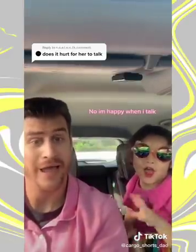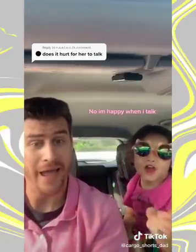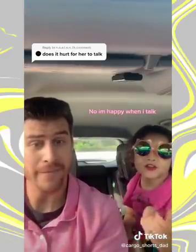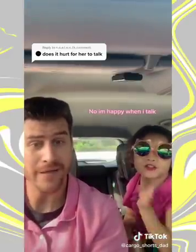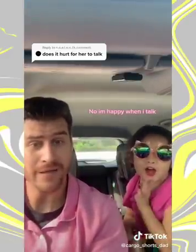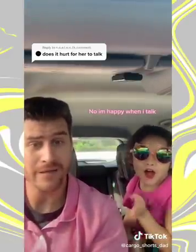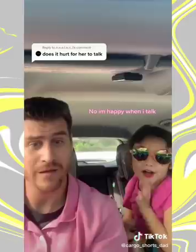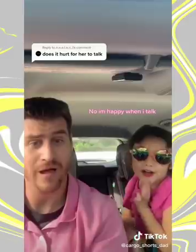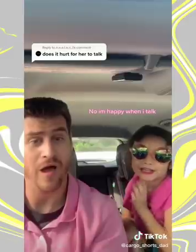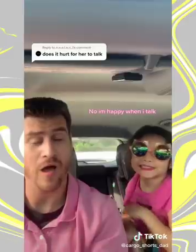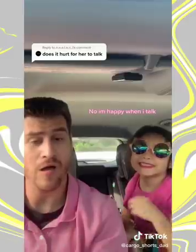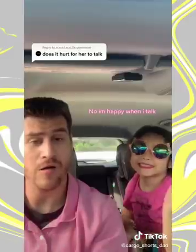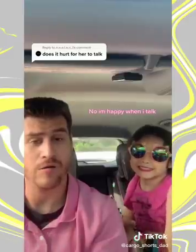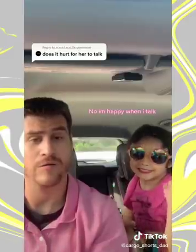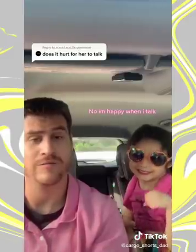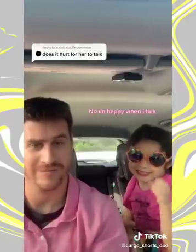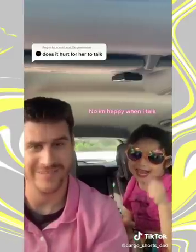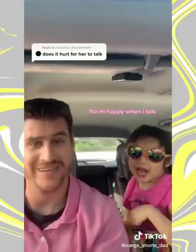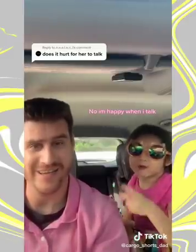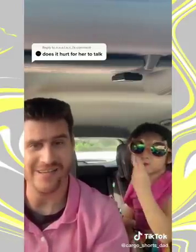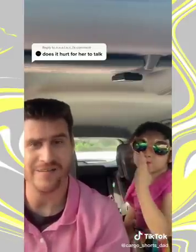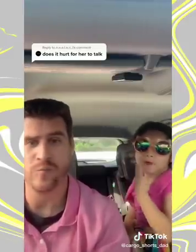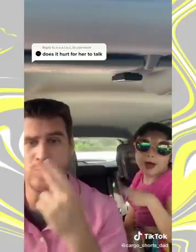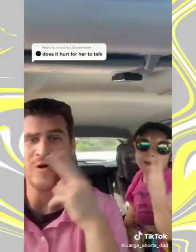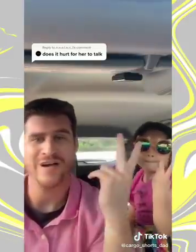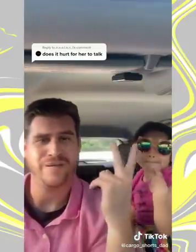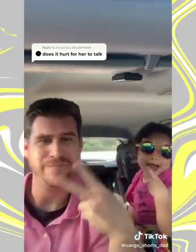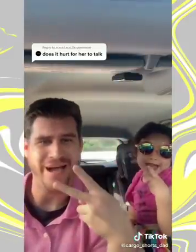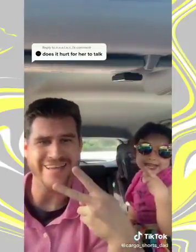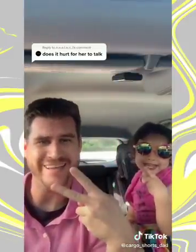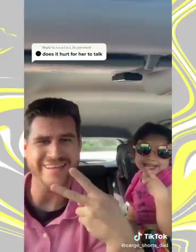Happy? Huh? Oh. Yeah. Bye.